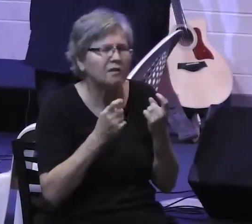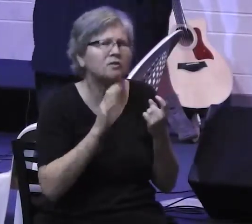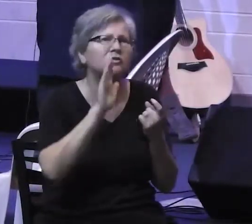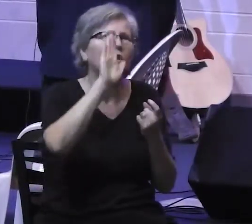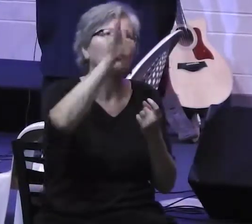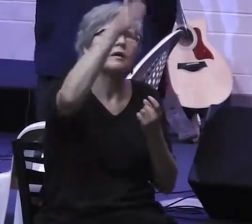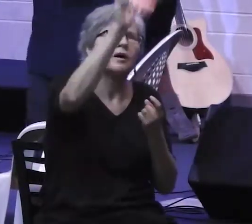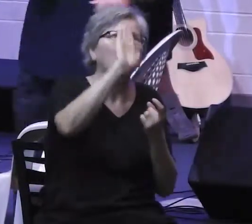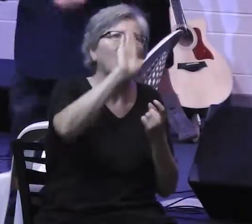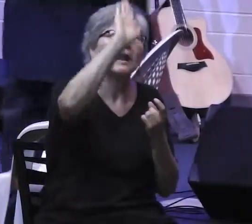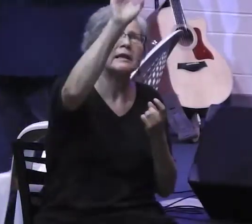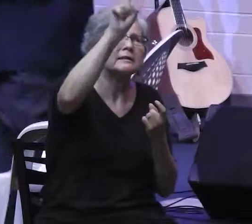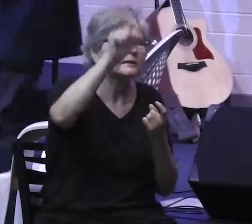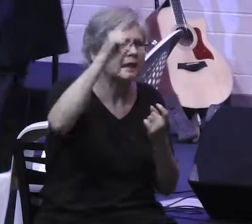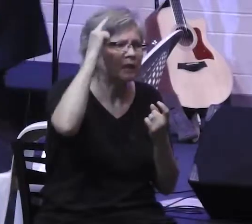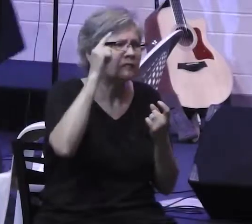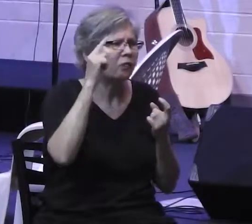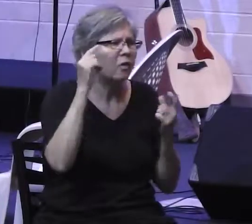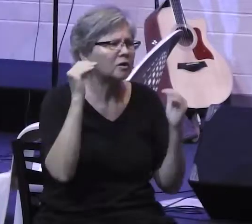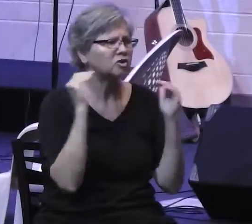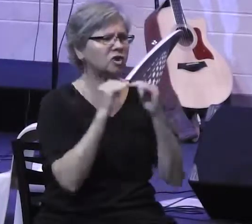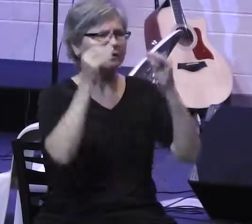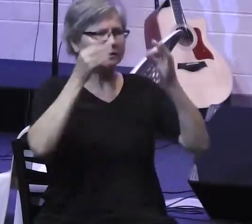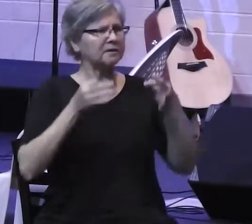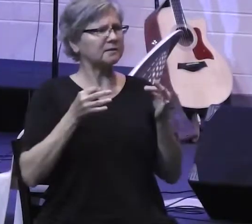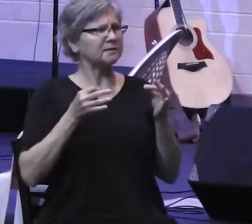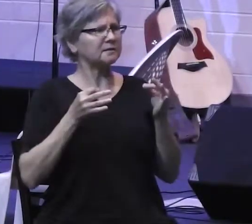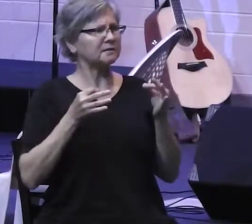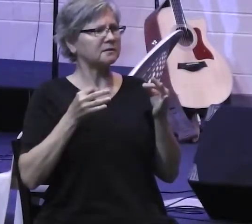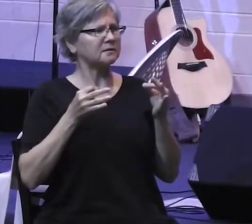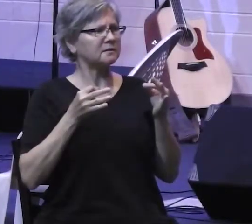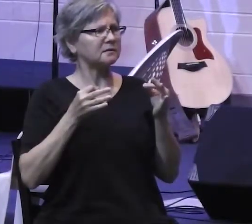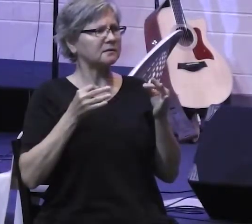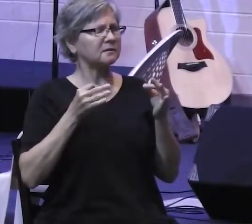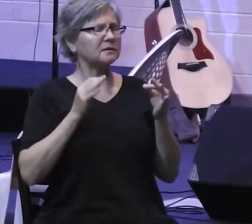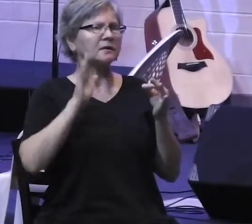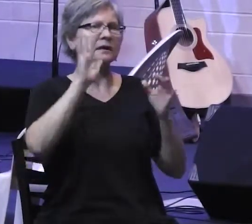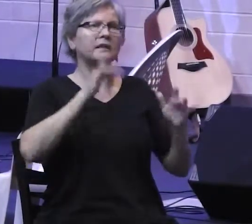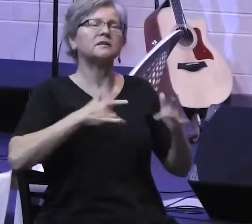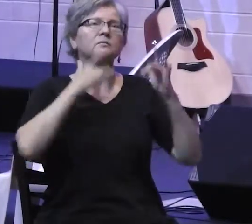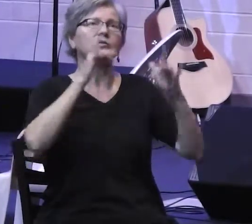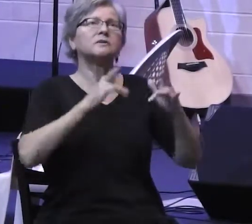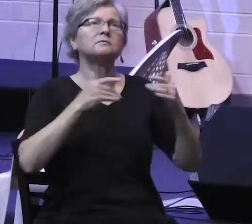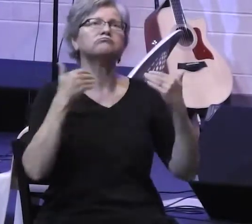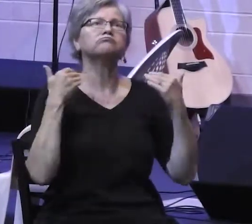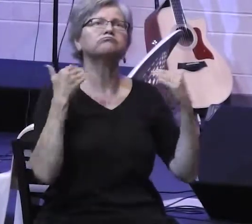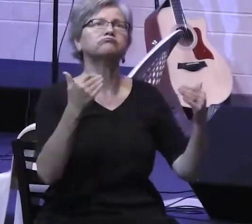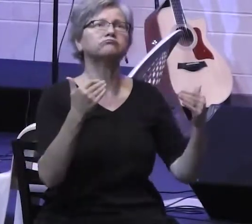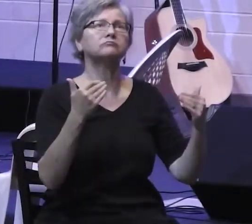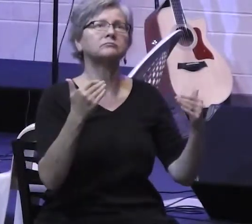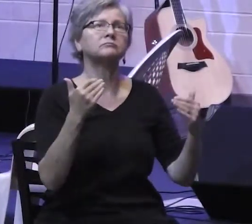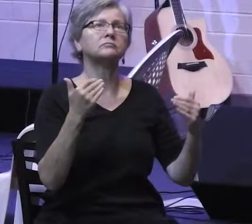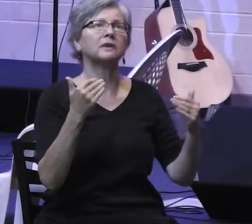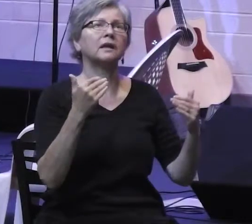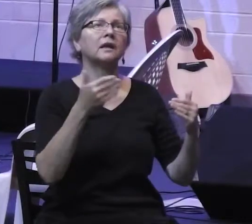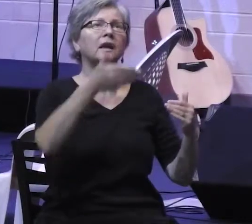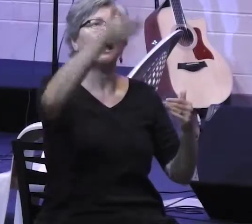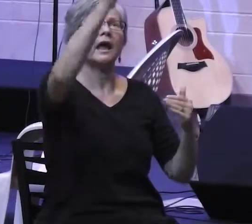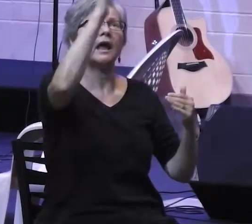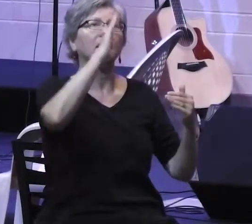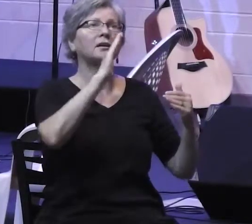for justice has been met. And so he raises Jesus from the dead. Praise be to God.